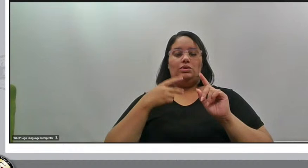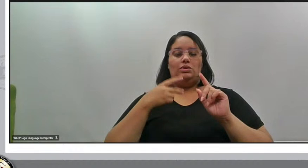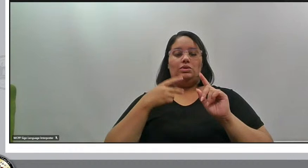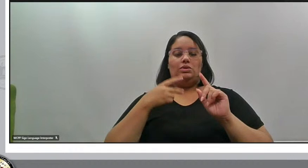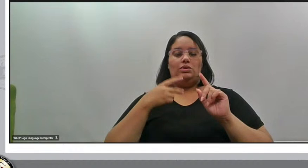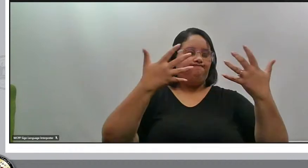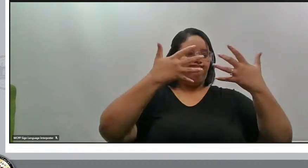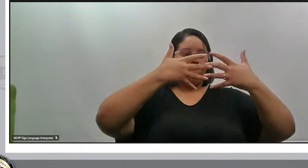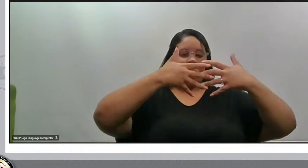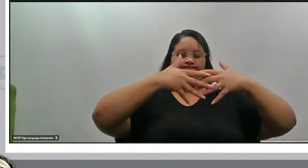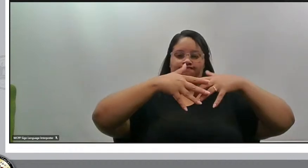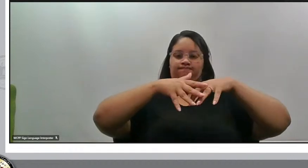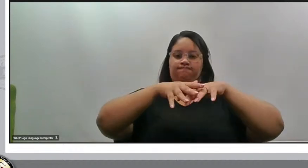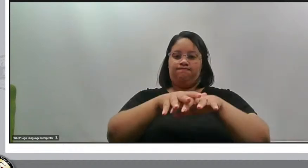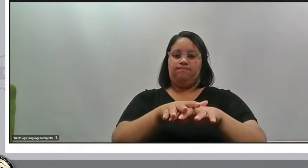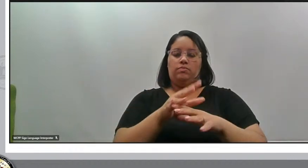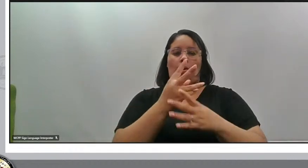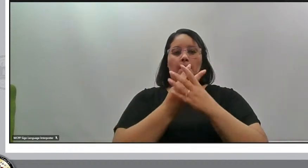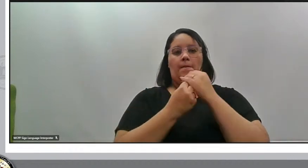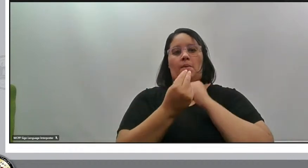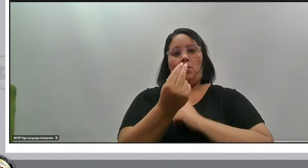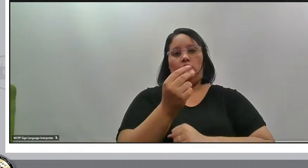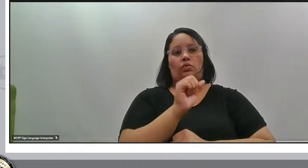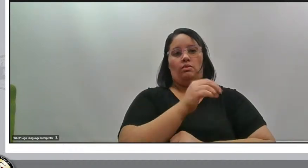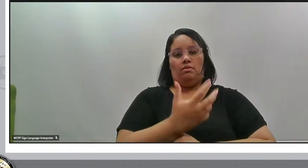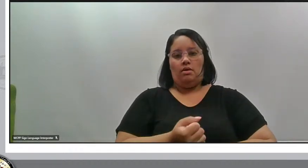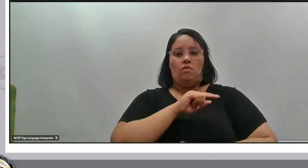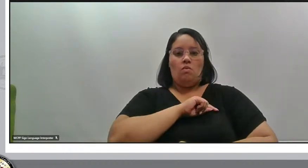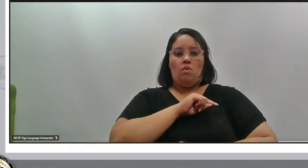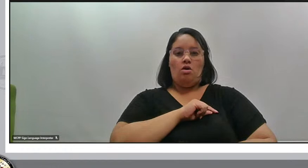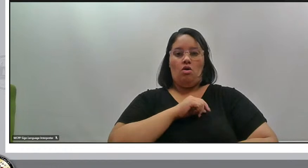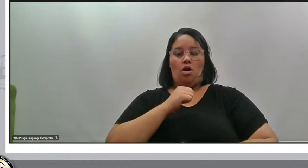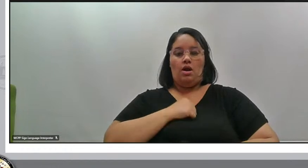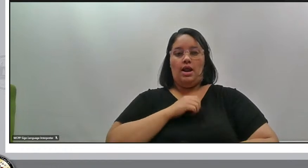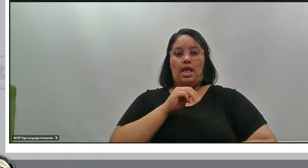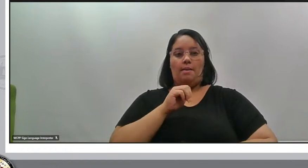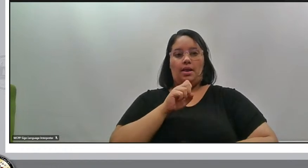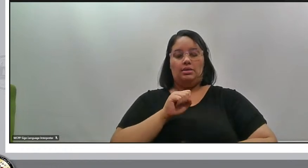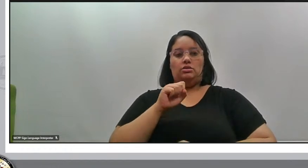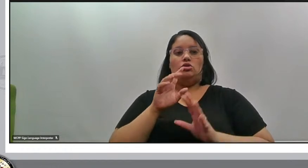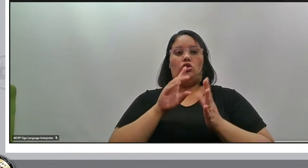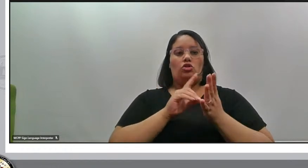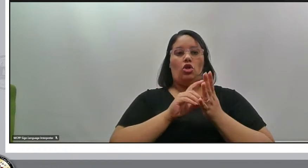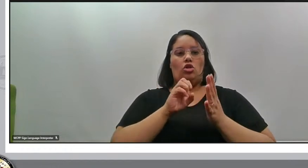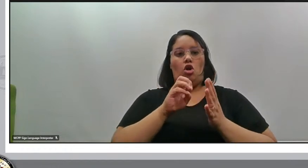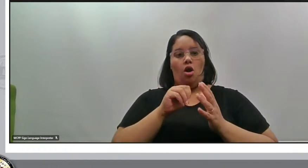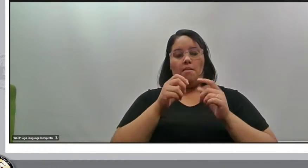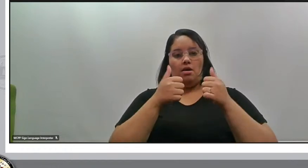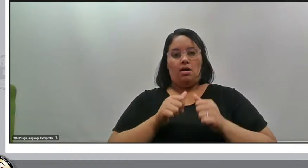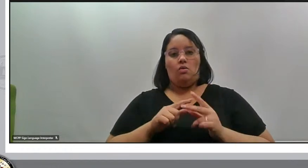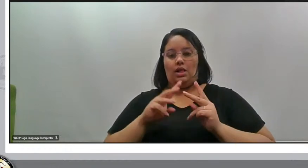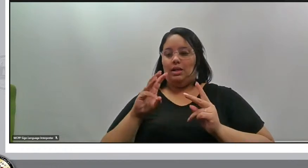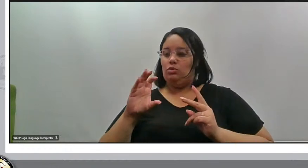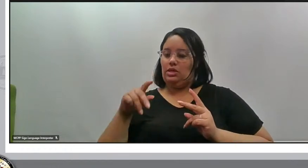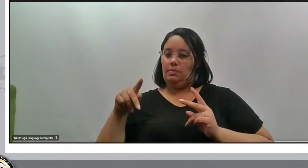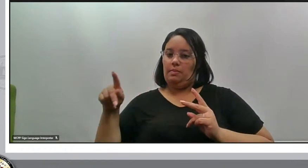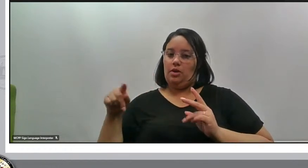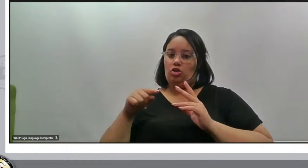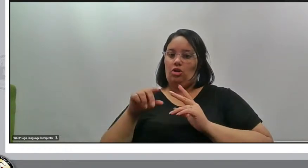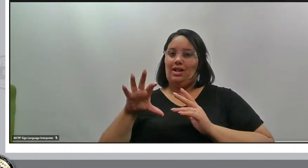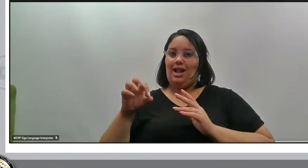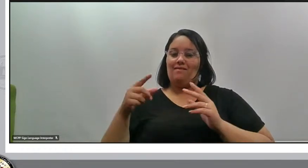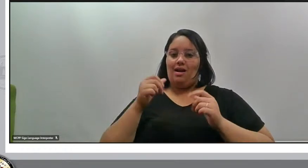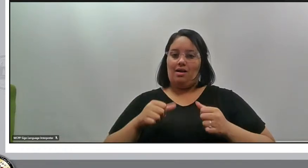the two that you have, so that on Microsoft.com account with your WCPP.gov account, it's going to become